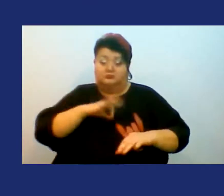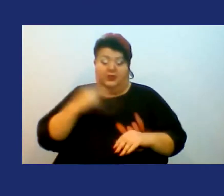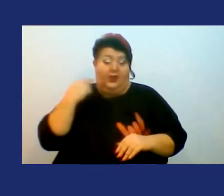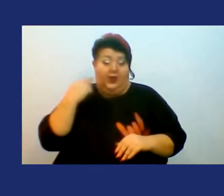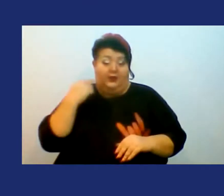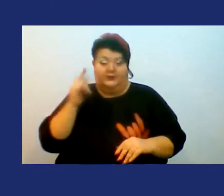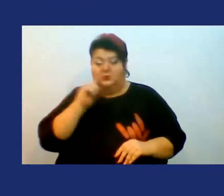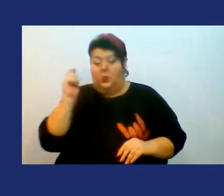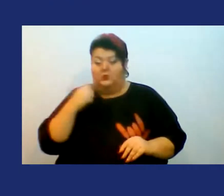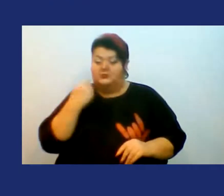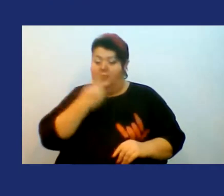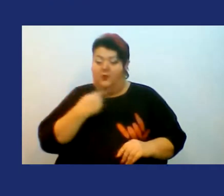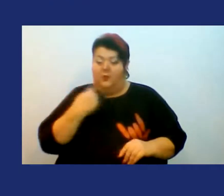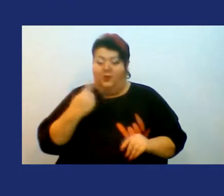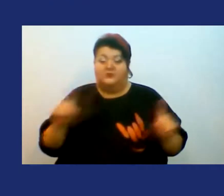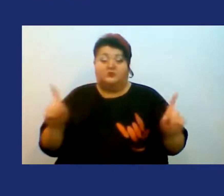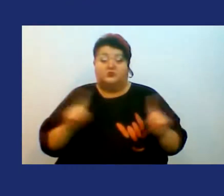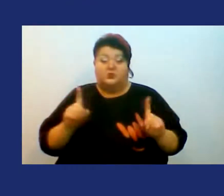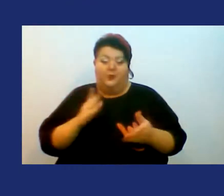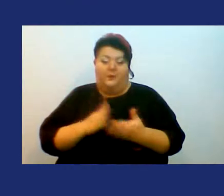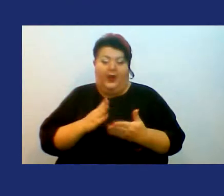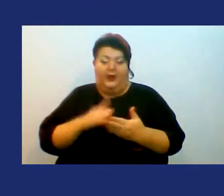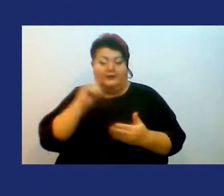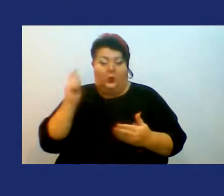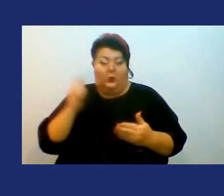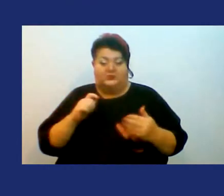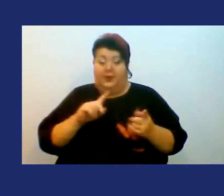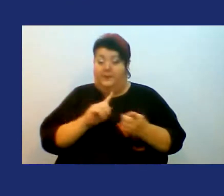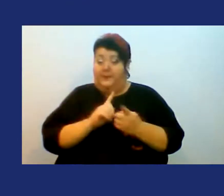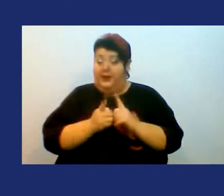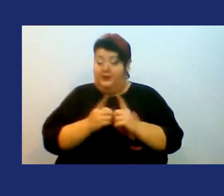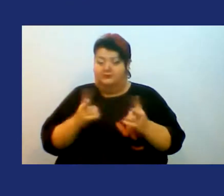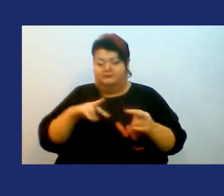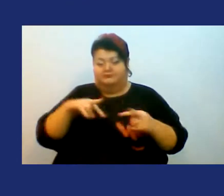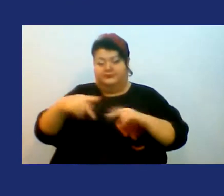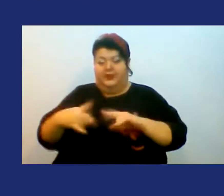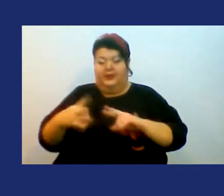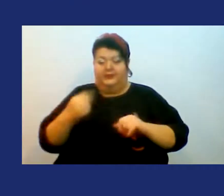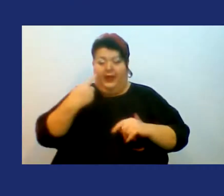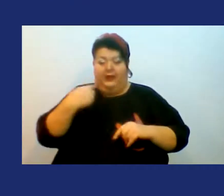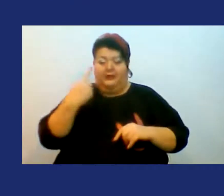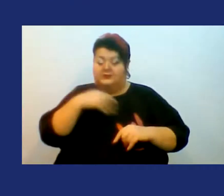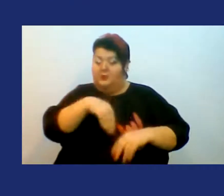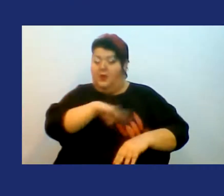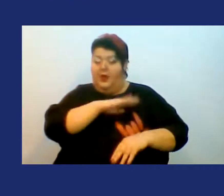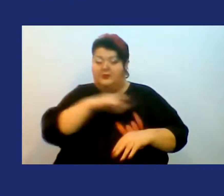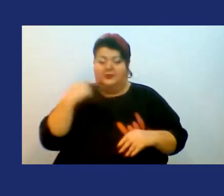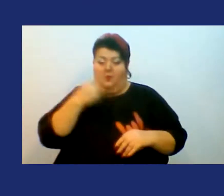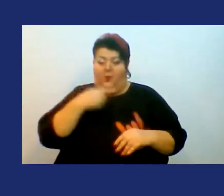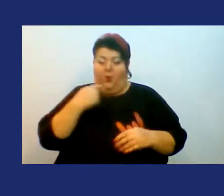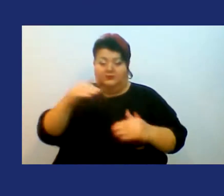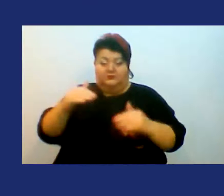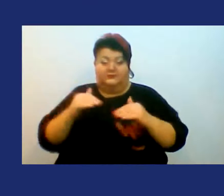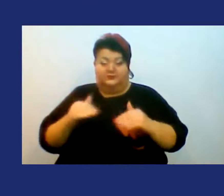the interpretation button at the bottom of the screen. This is because they don't always have a Ukrainian translation in some of the older versions